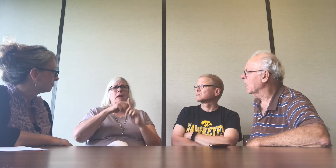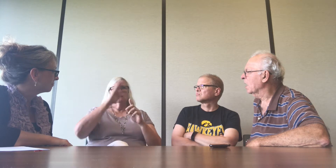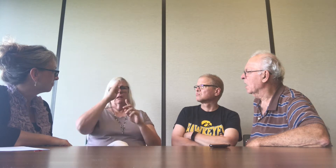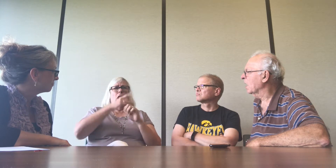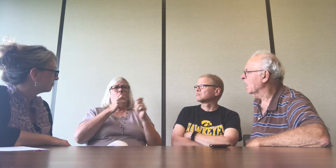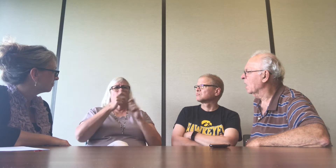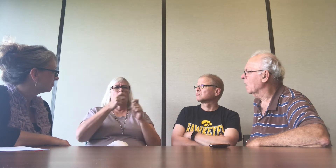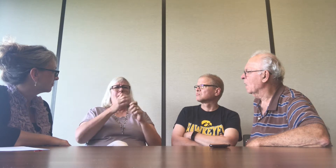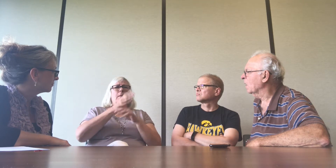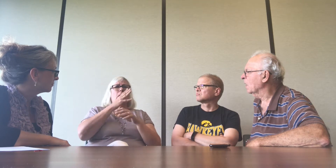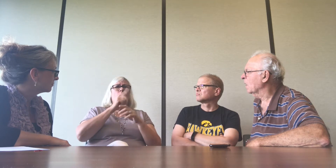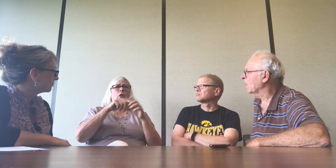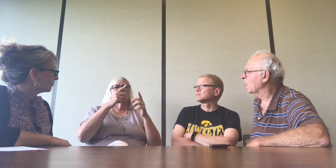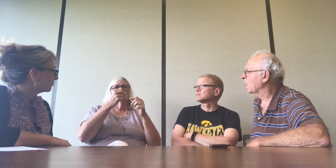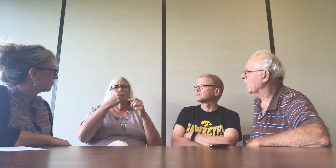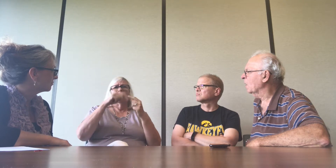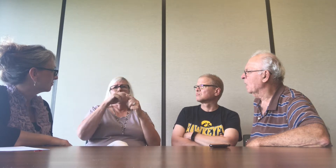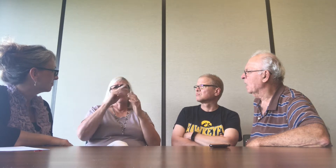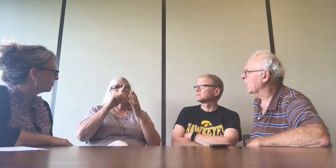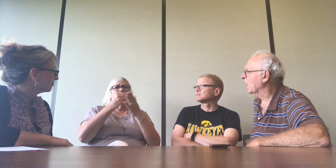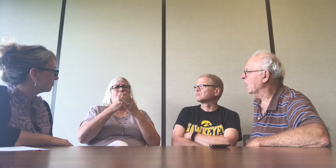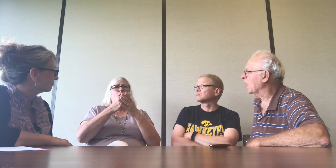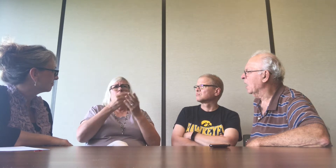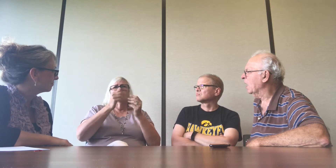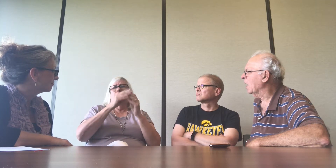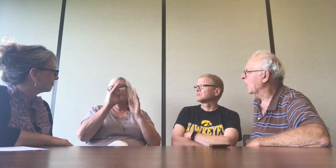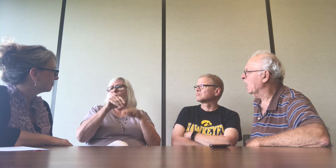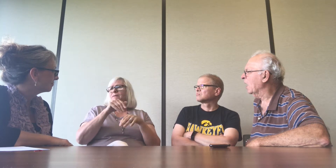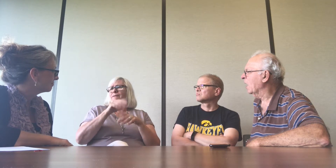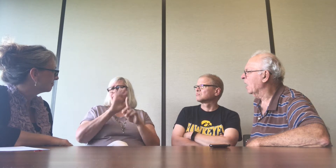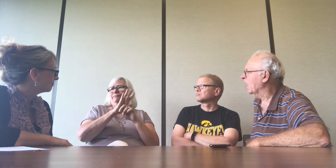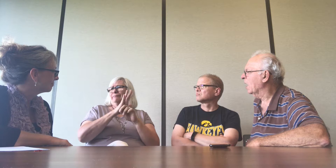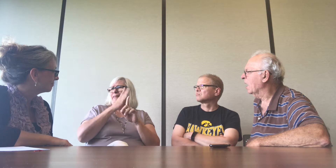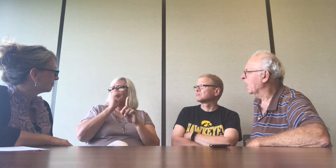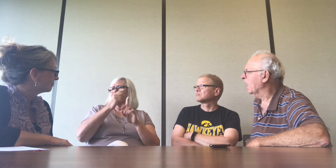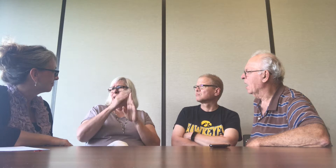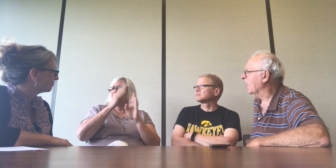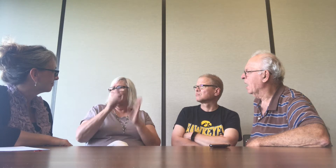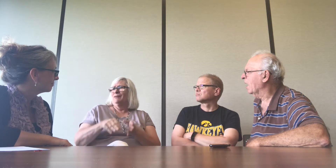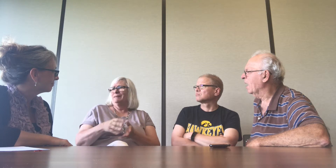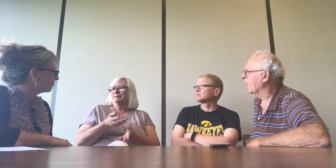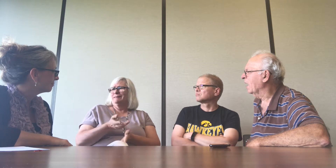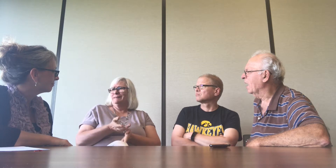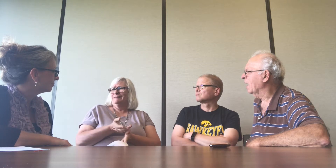before, but there's a son who lives with his mother and controls all the